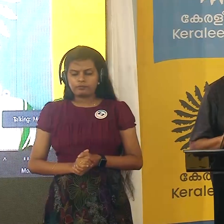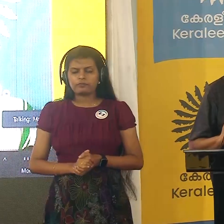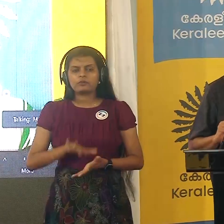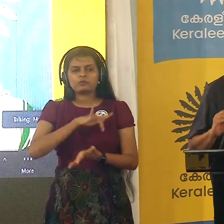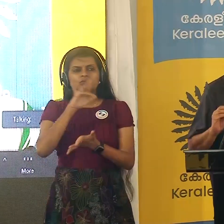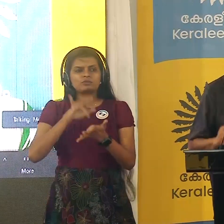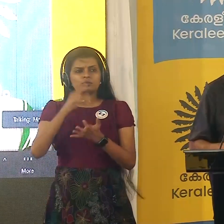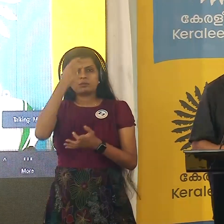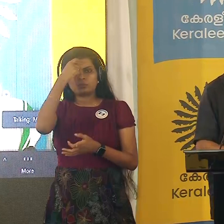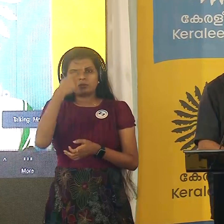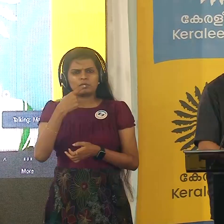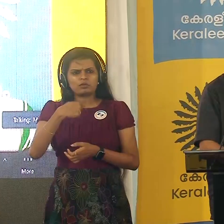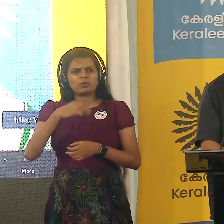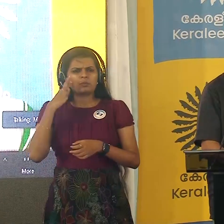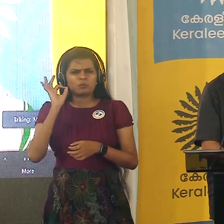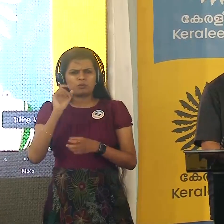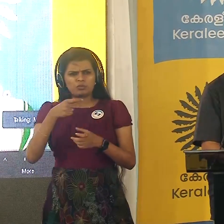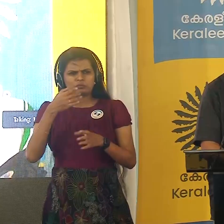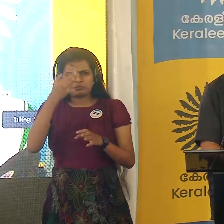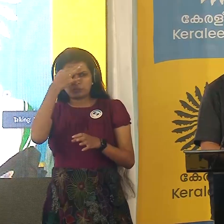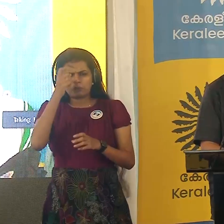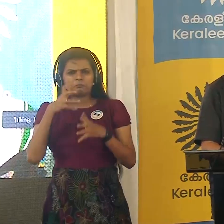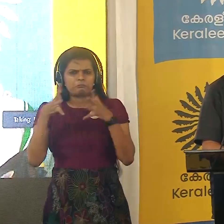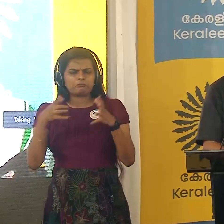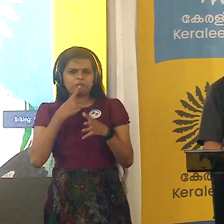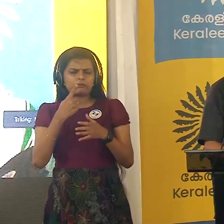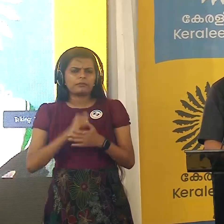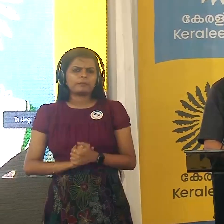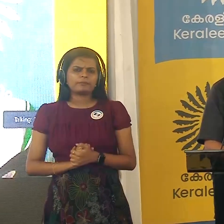problem. But if you believe that there is such a thing,